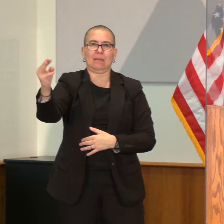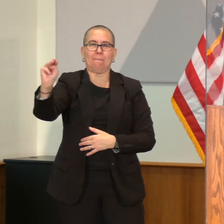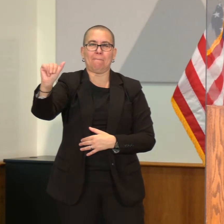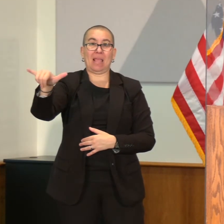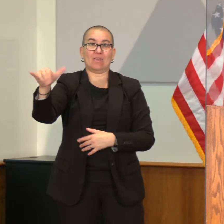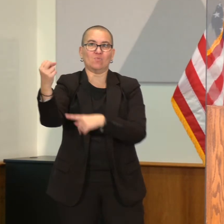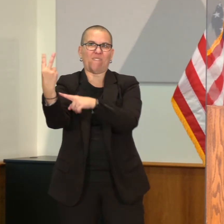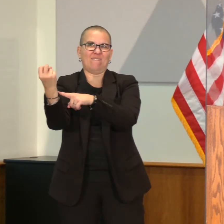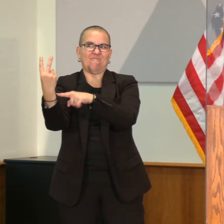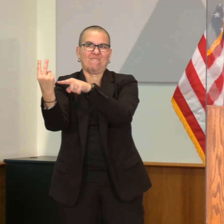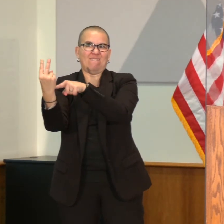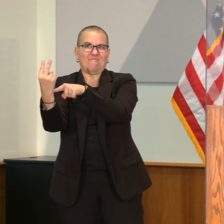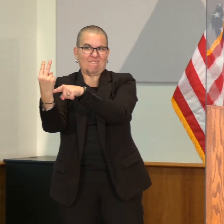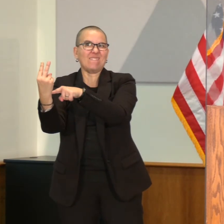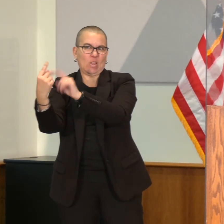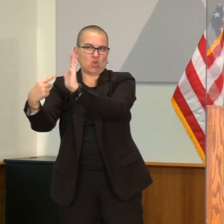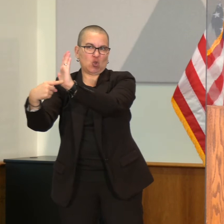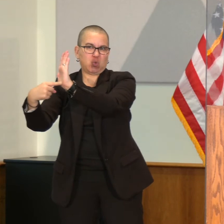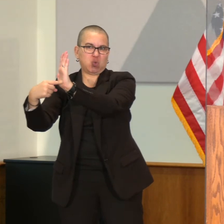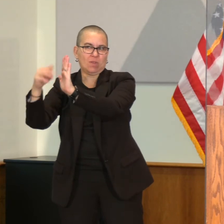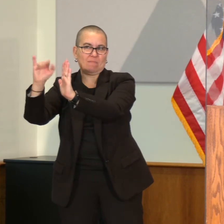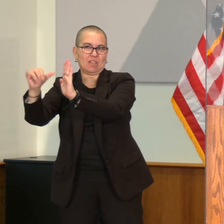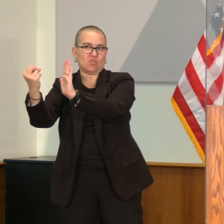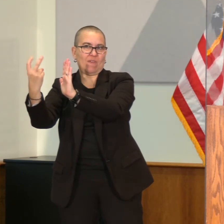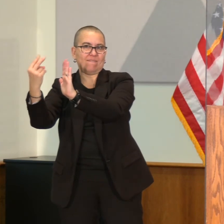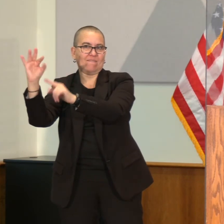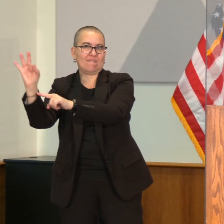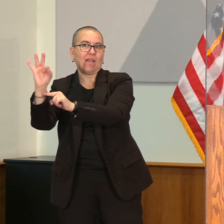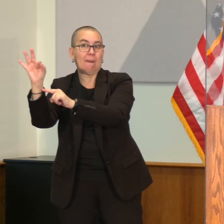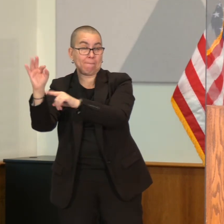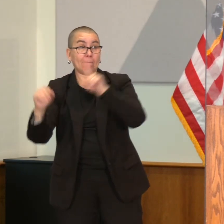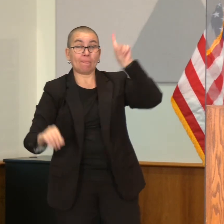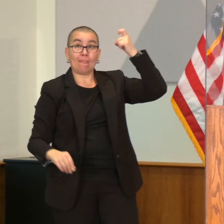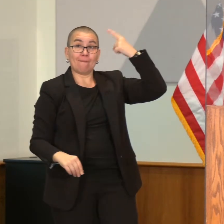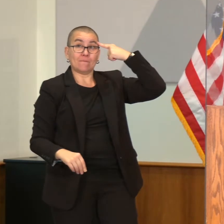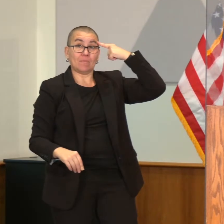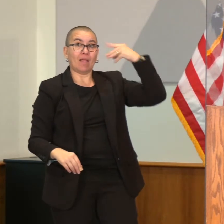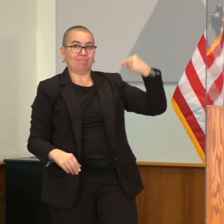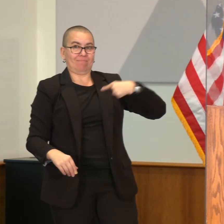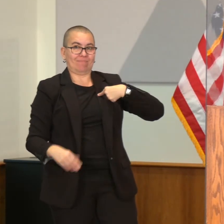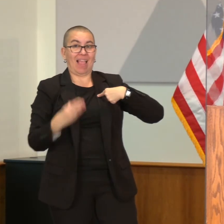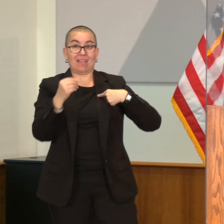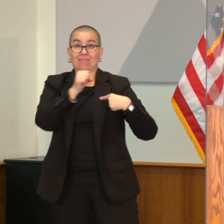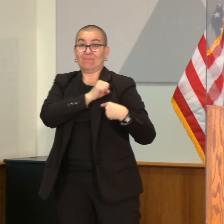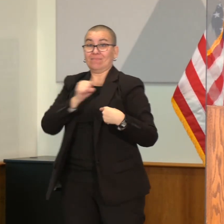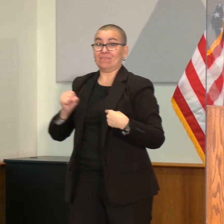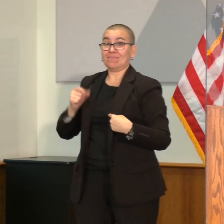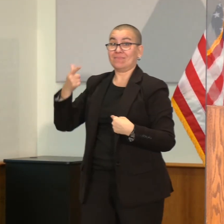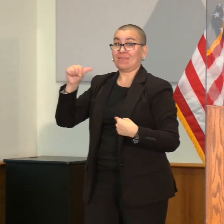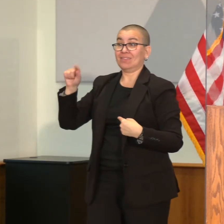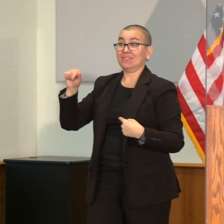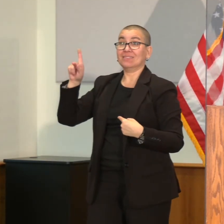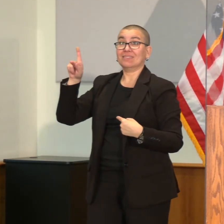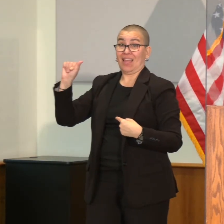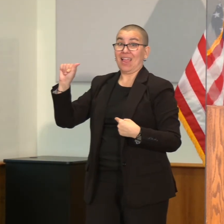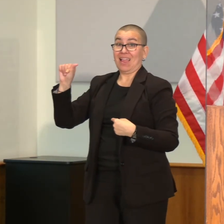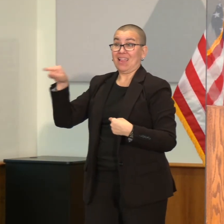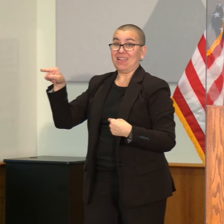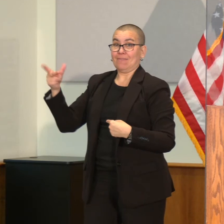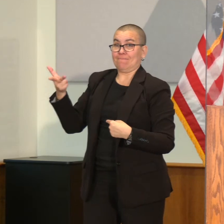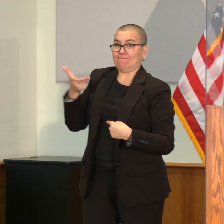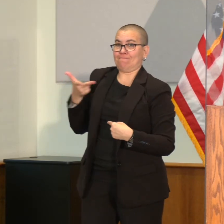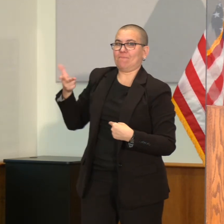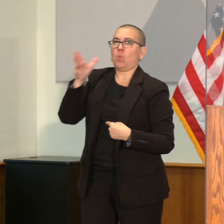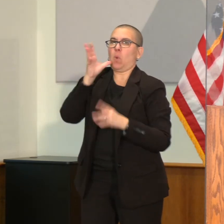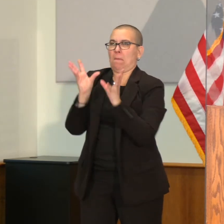Walz, and I will be working pretty much around the clock. Senator Gazelka and I already have plans to meet at least briefly